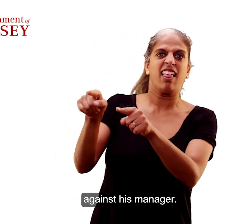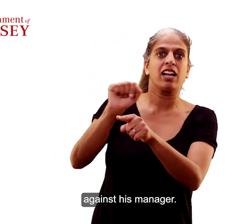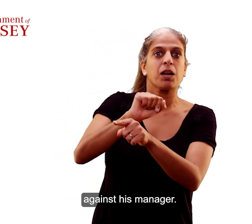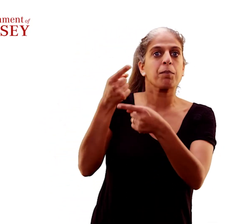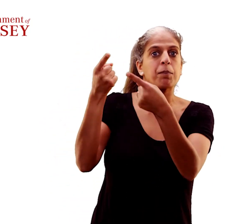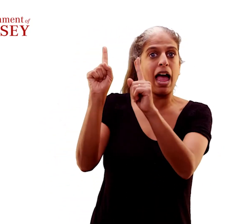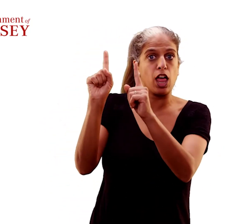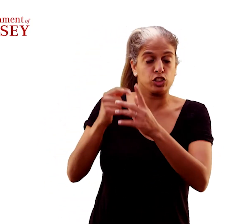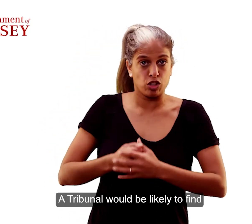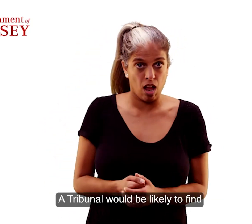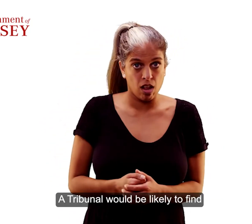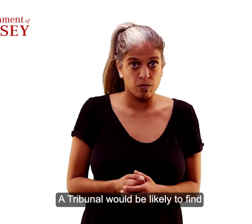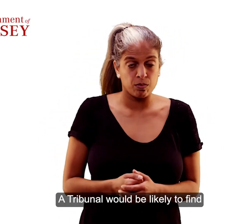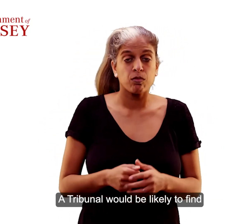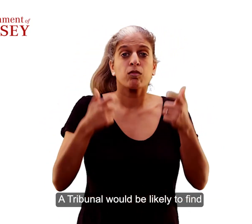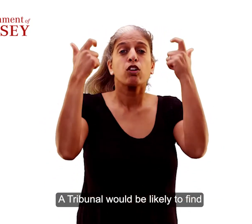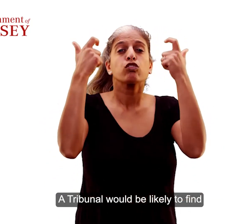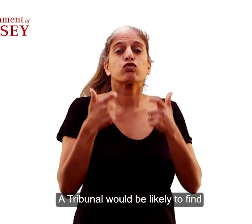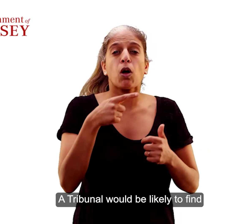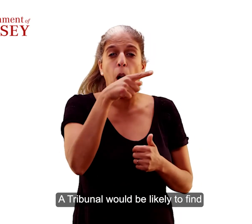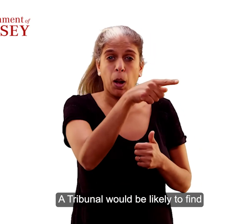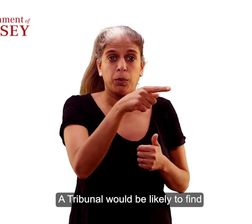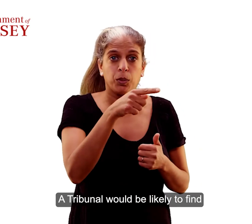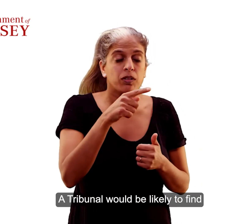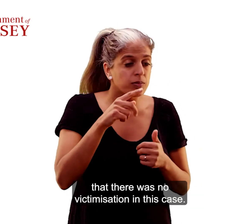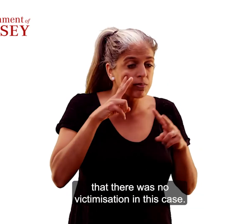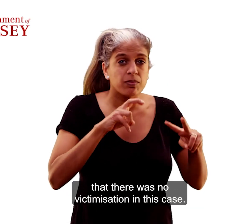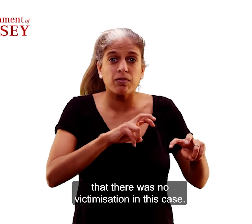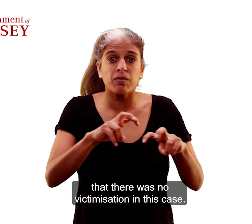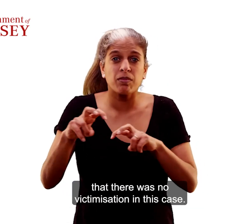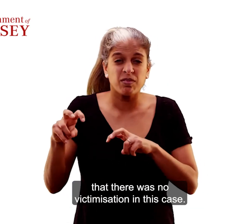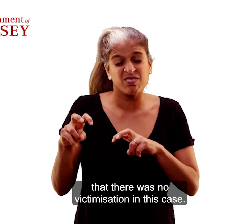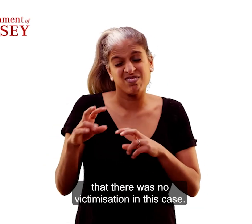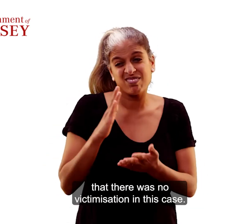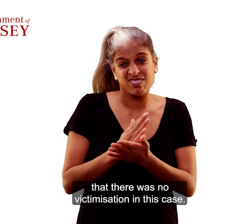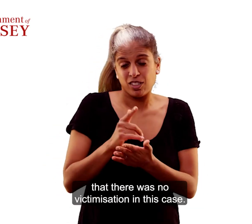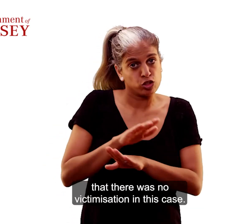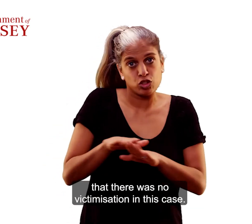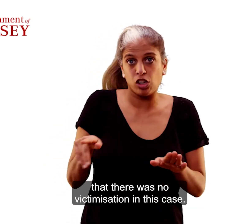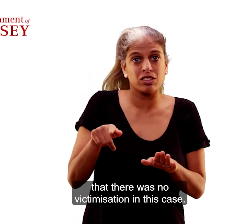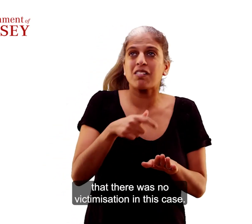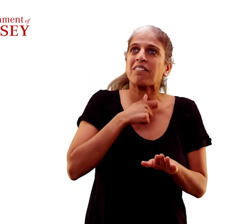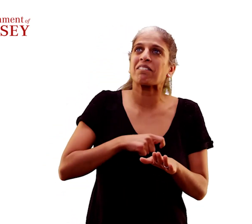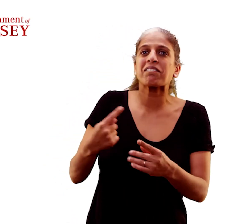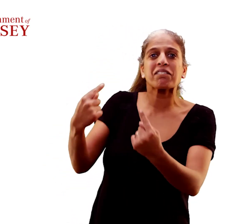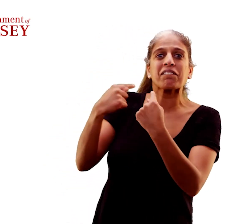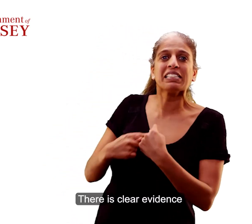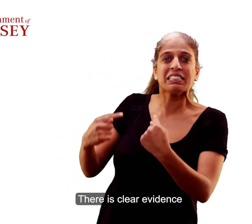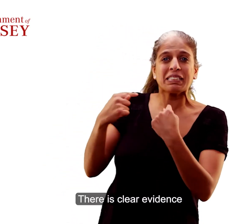manager. A tribunal would be likely to find that there was no victimisation in this case. There is